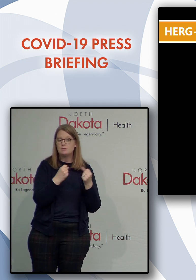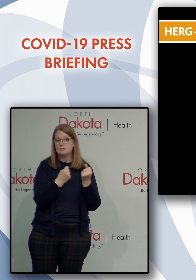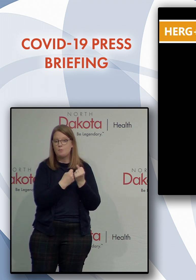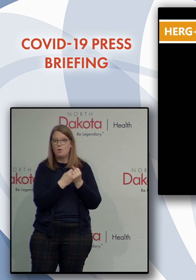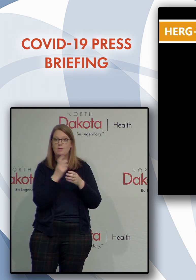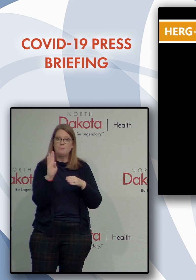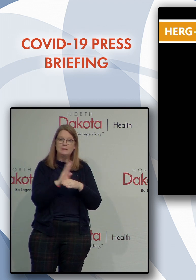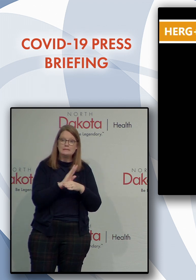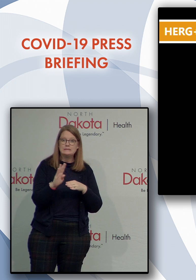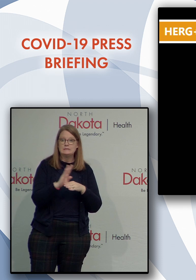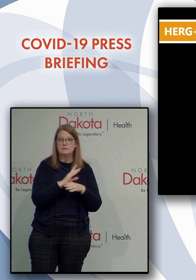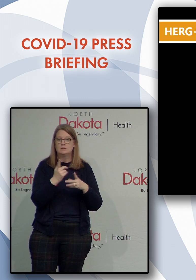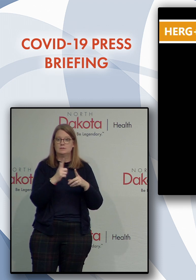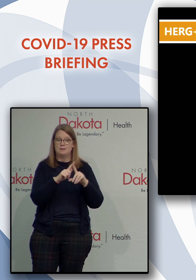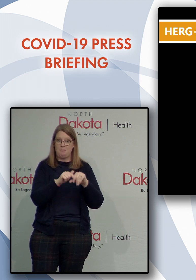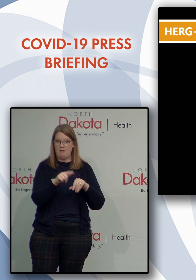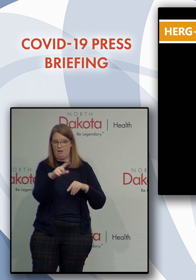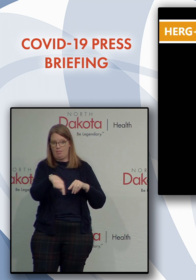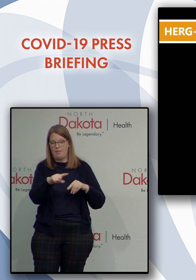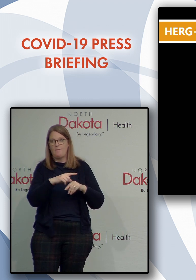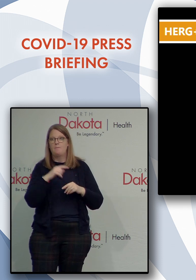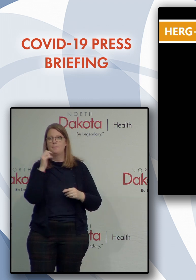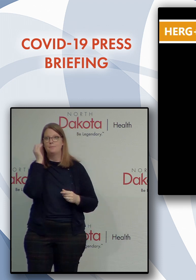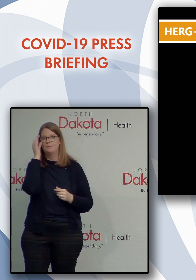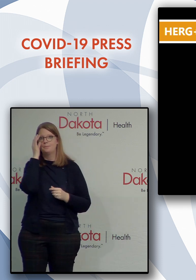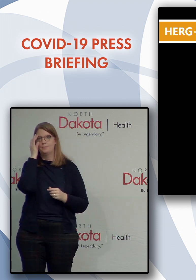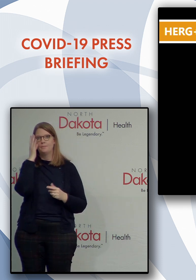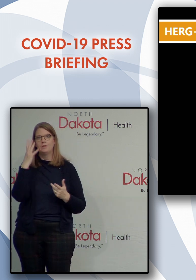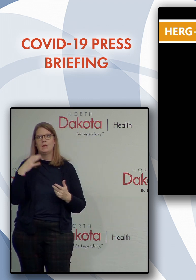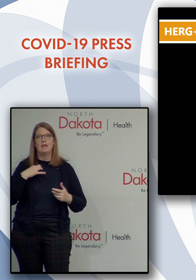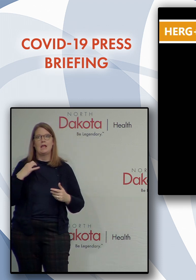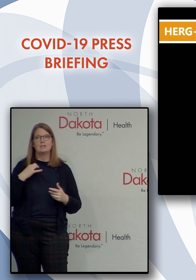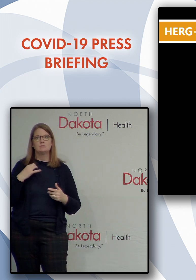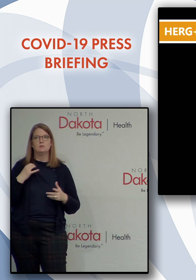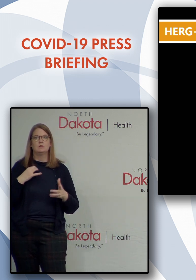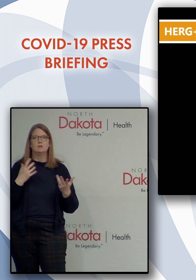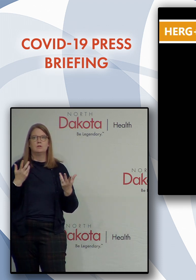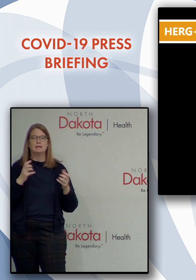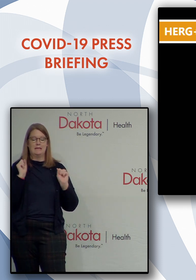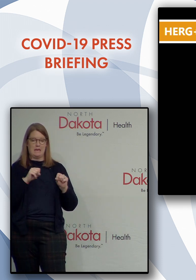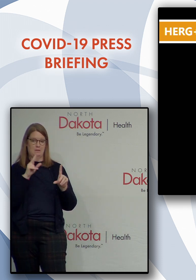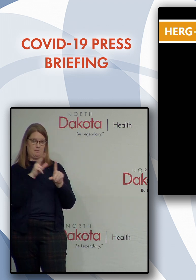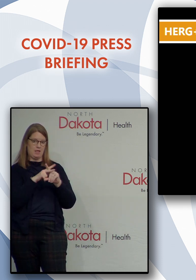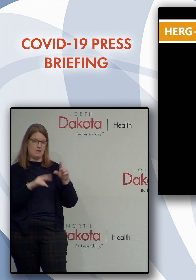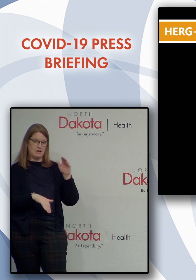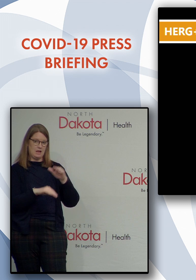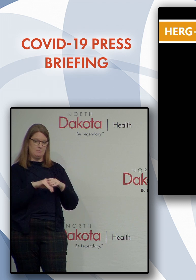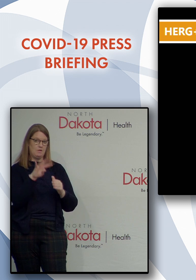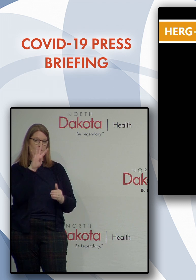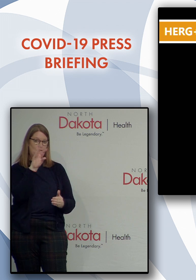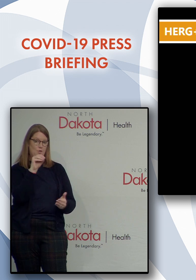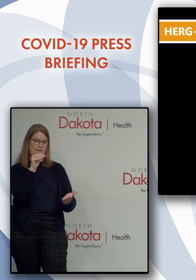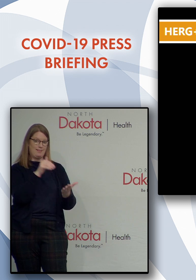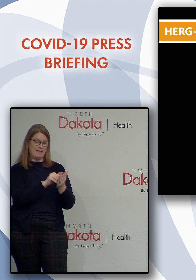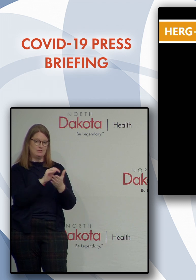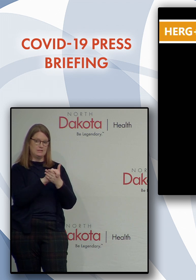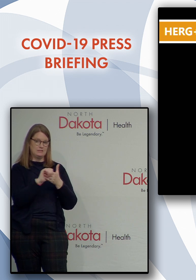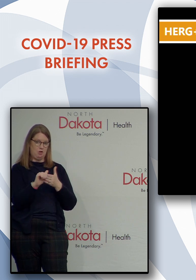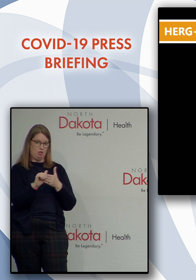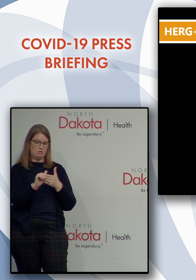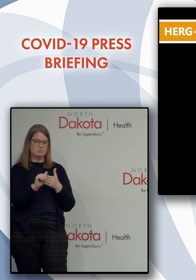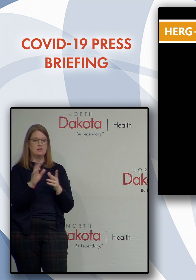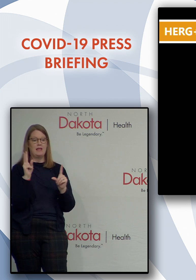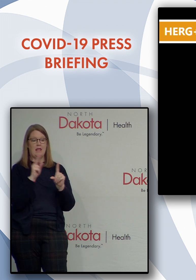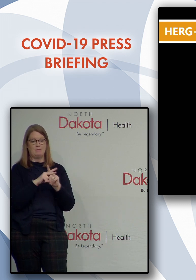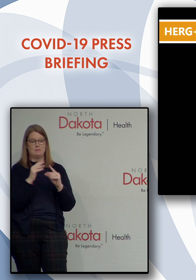rely on them. Eligible facilities may apply for up to $40,000. Applicants